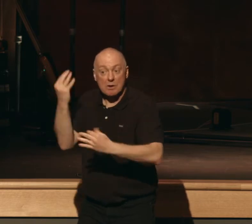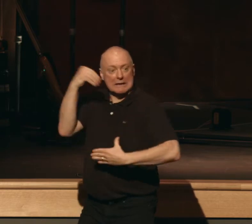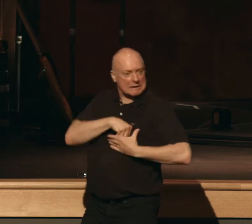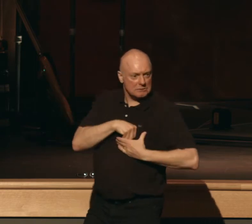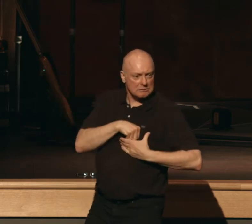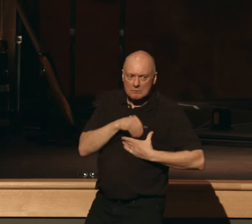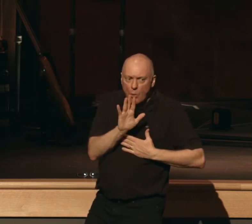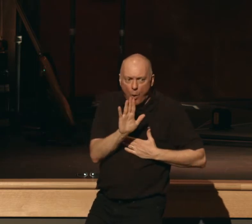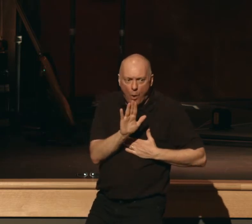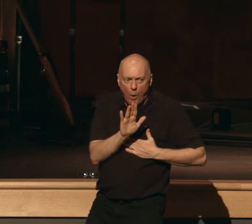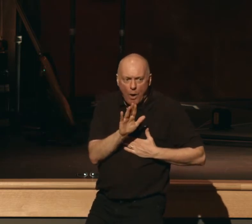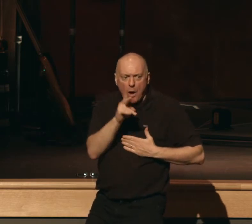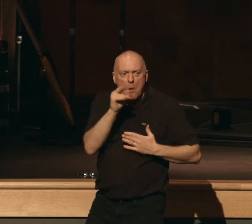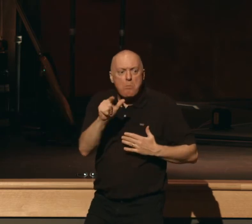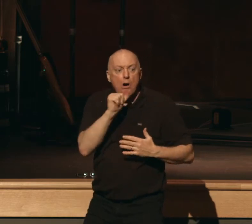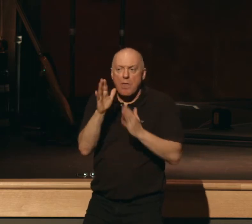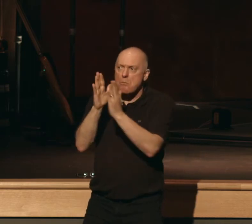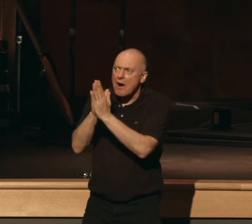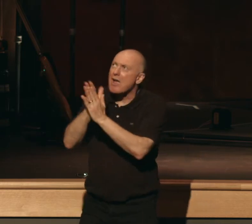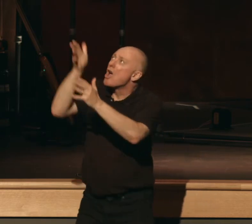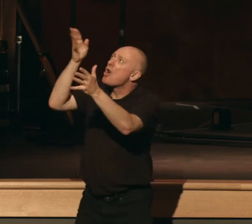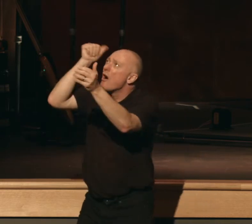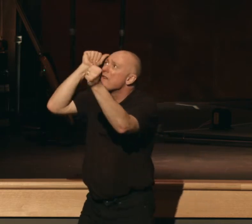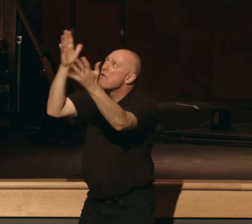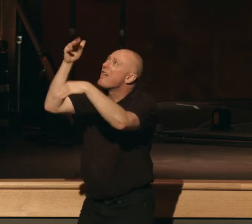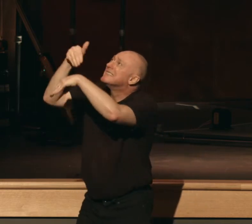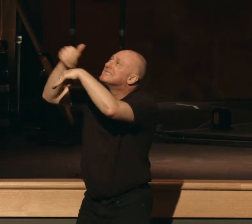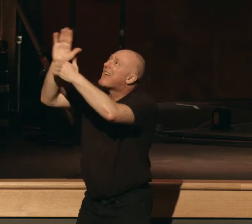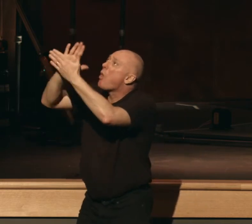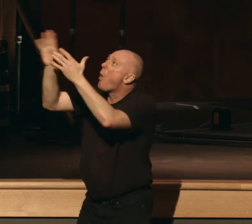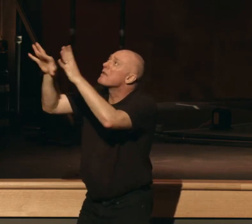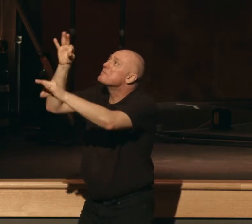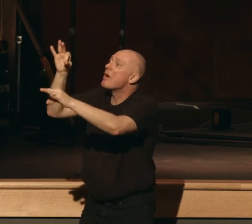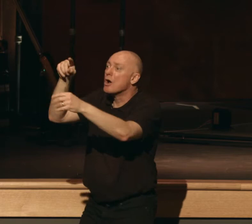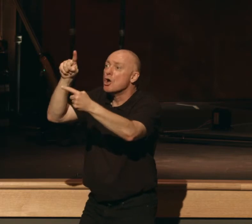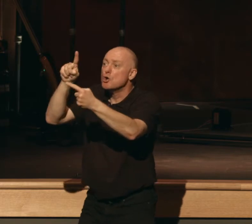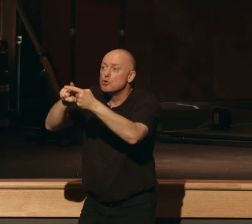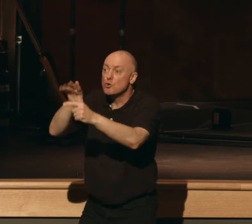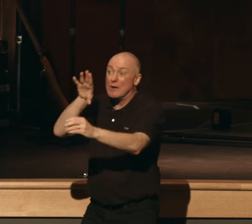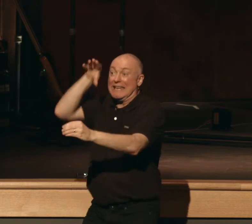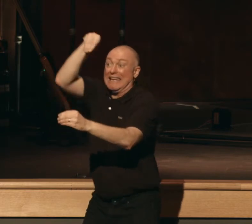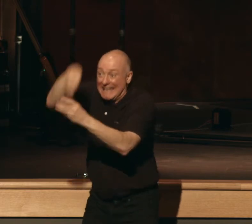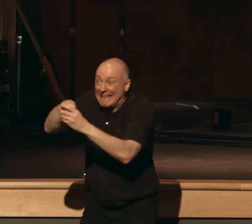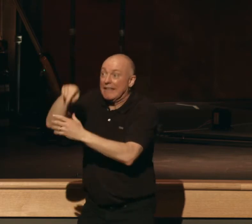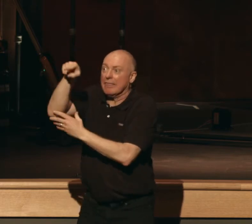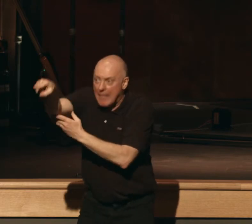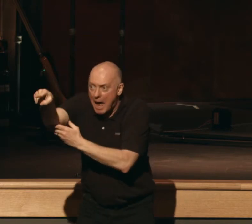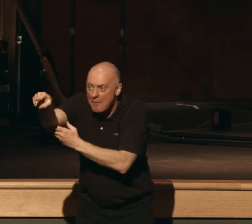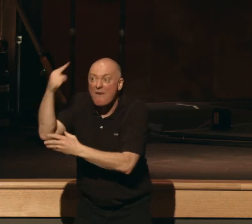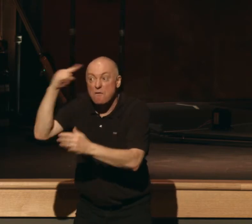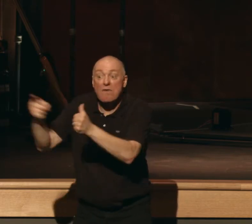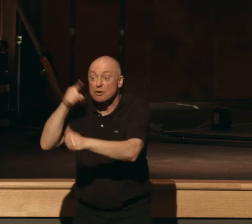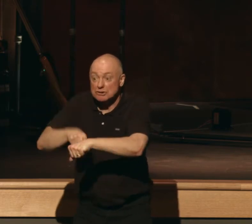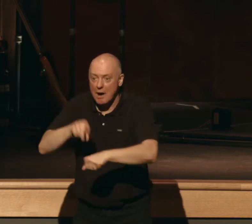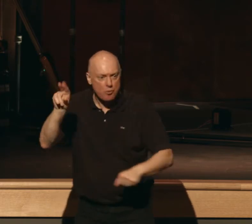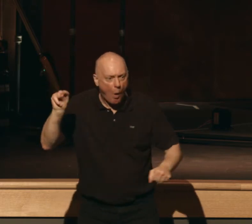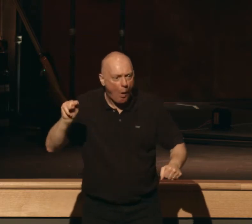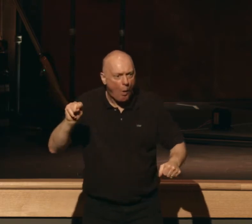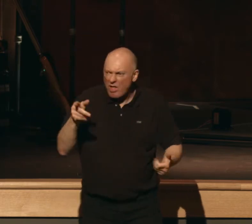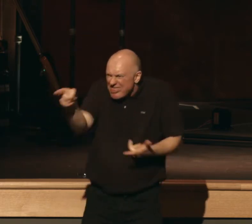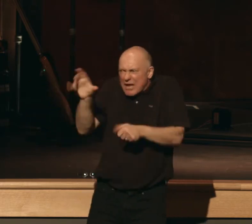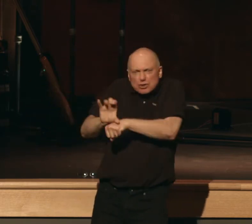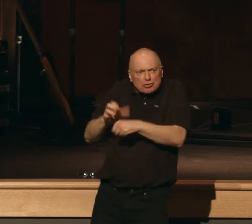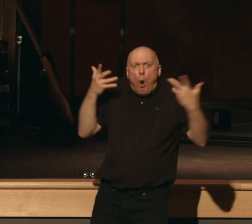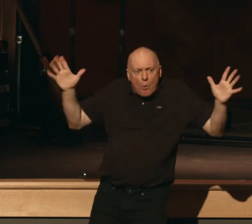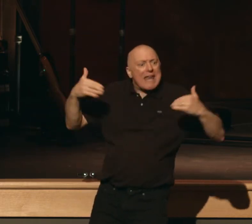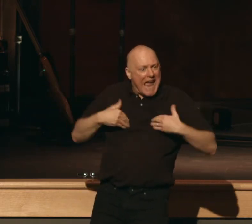Spirit. Paul is not praying that God the Father would send the Holy Spirit to indwell these believers for the first time. They're the church.